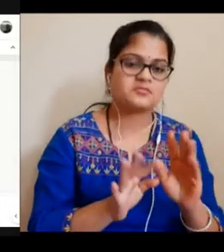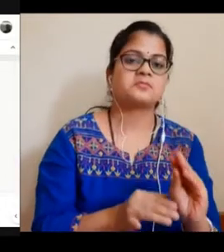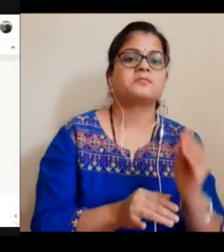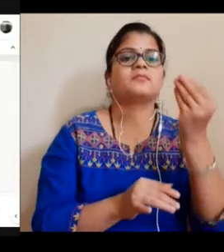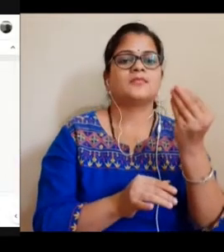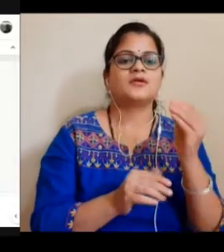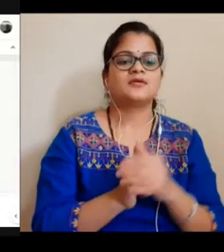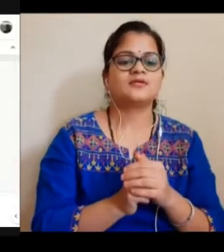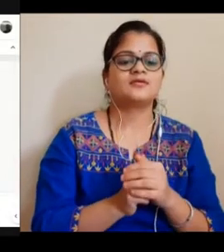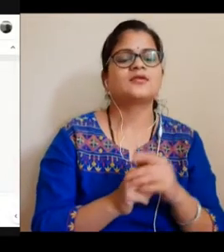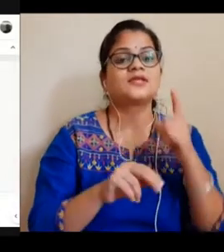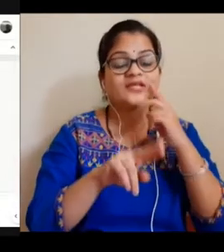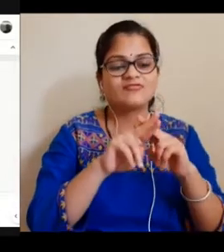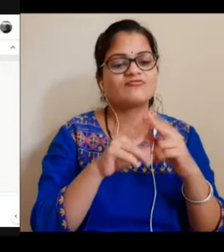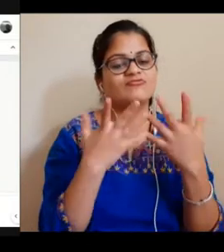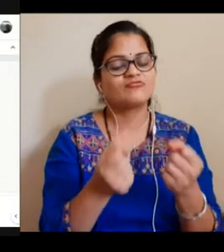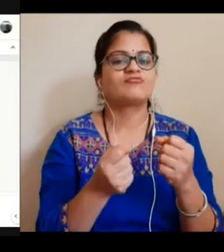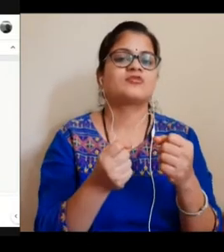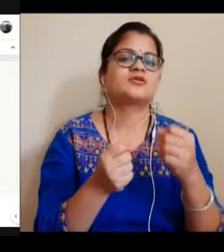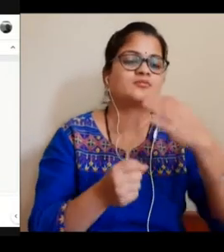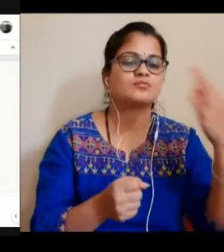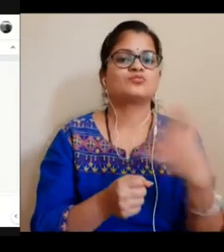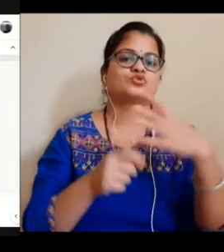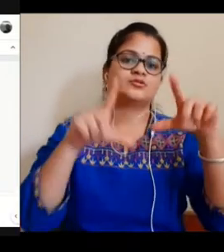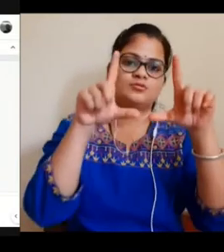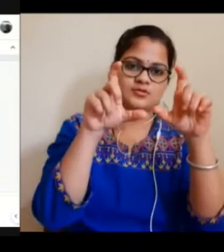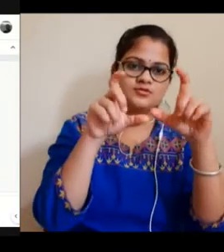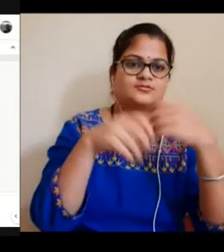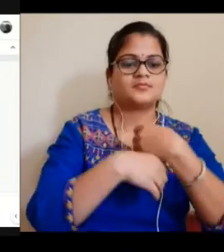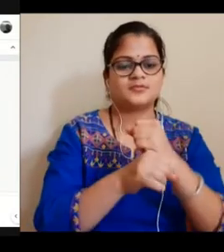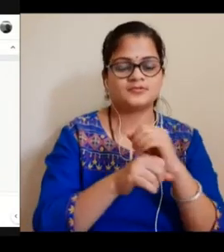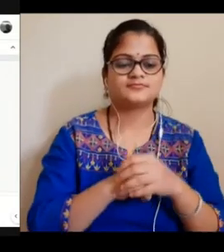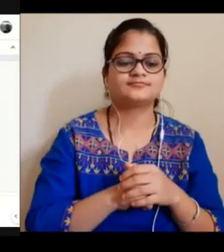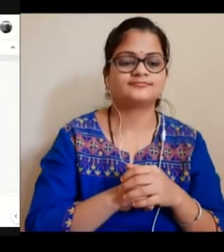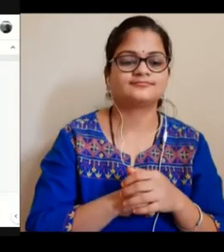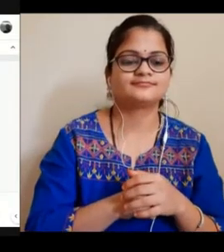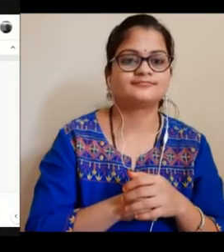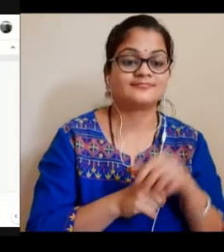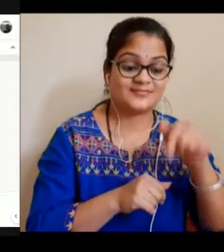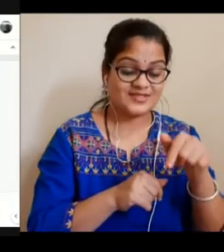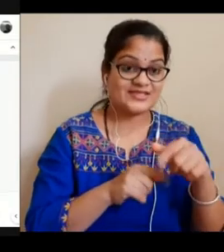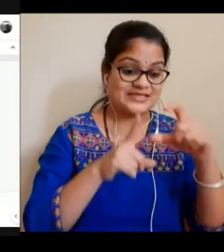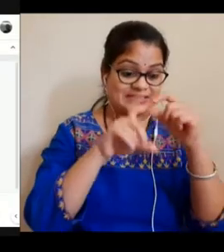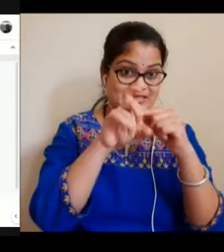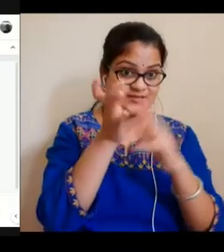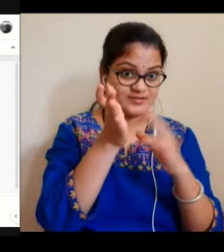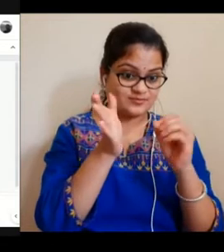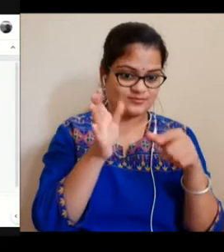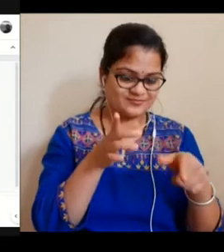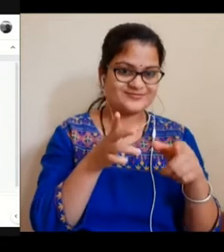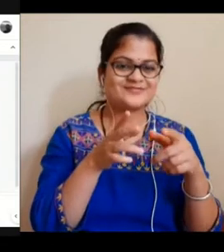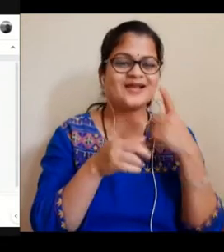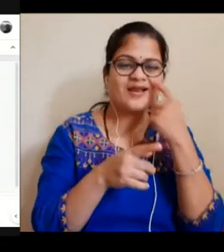make a new picture combining these two. But that's beyond the scope of this demo. So I'll just show it